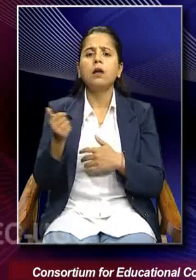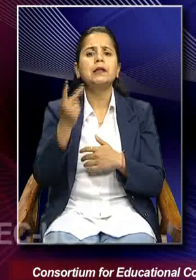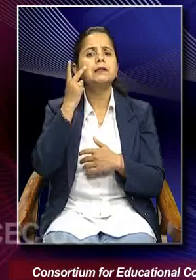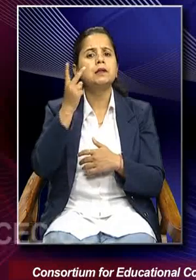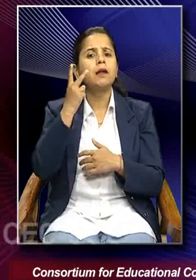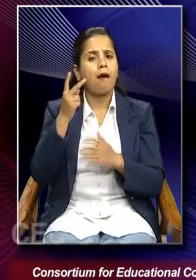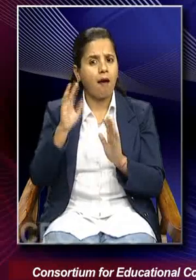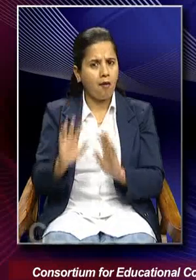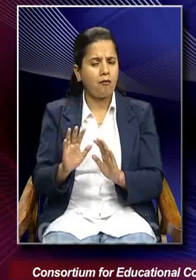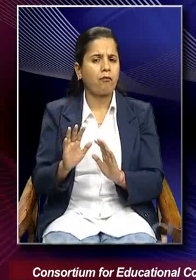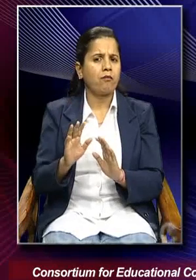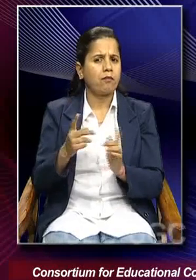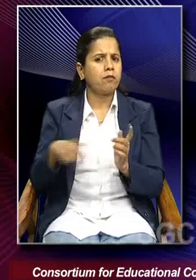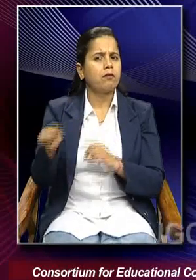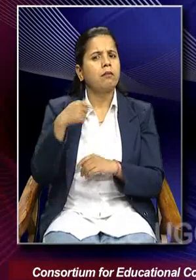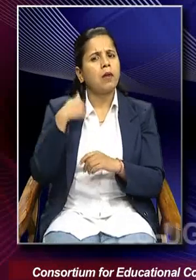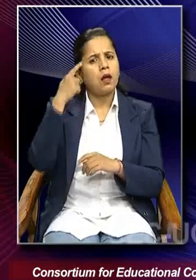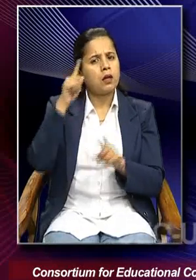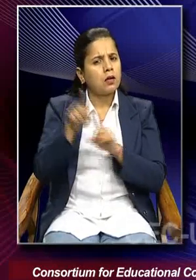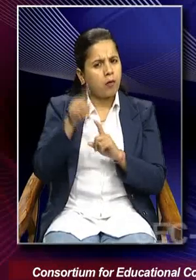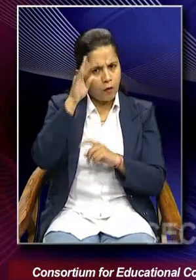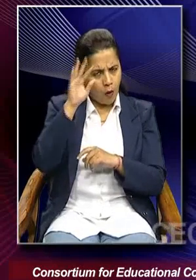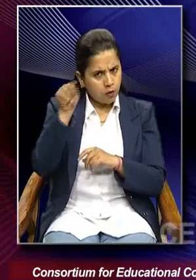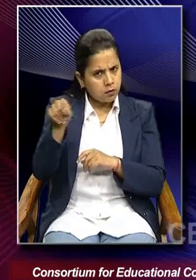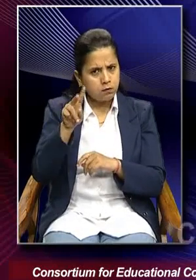seeing is to be considered as philosophy?